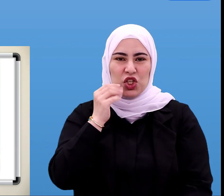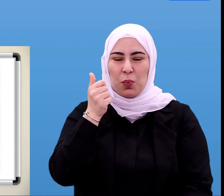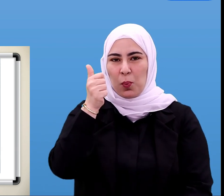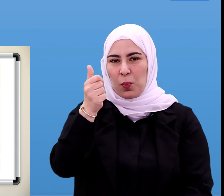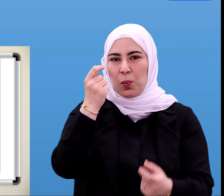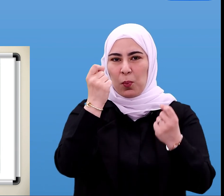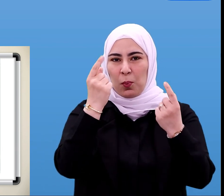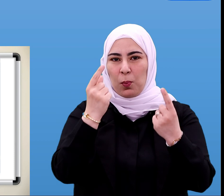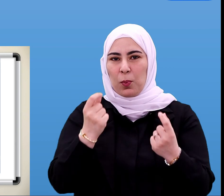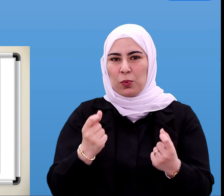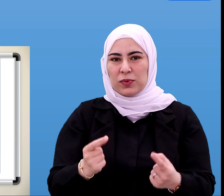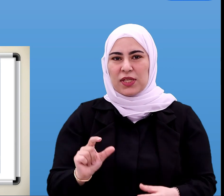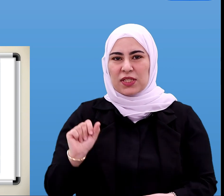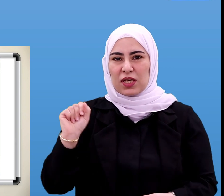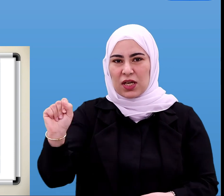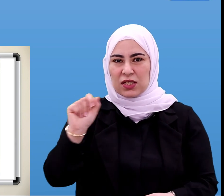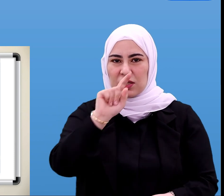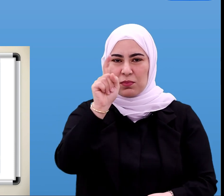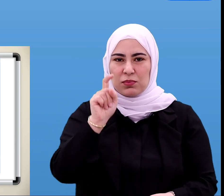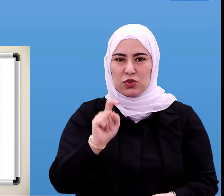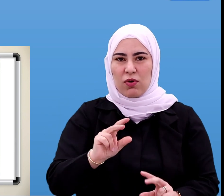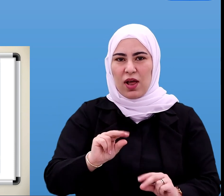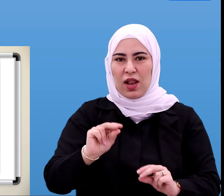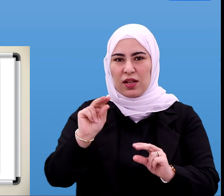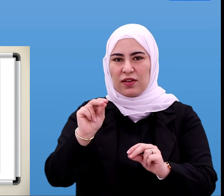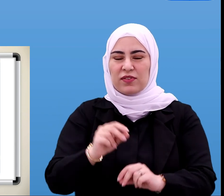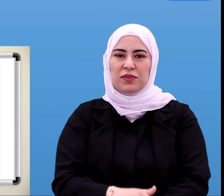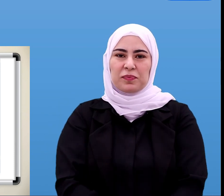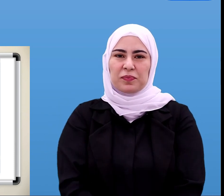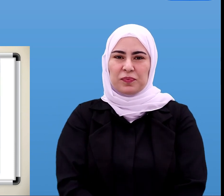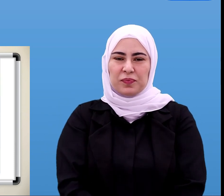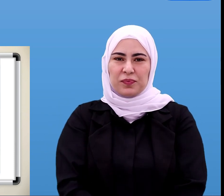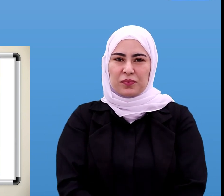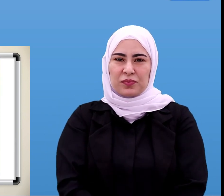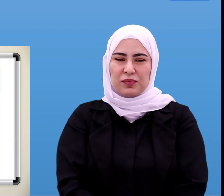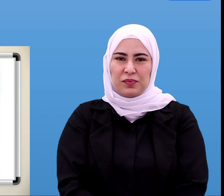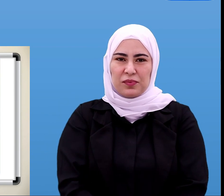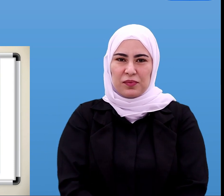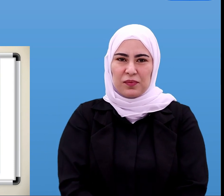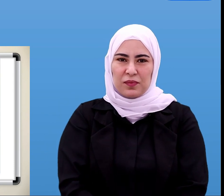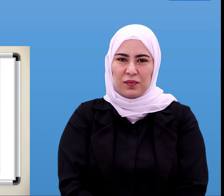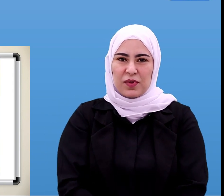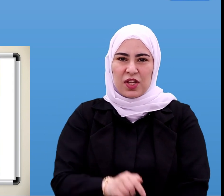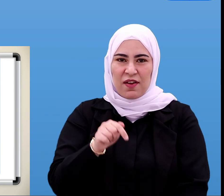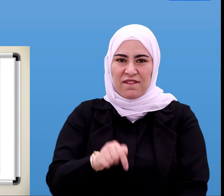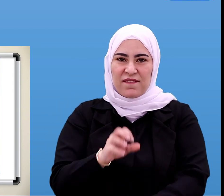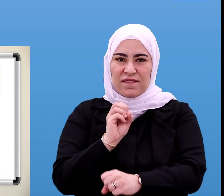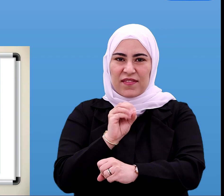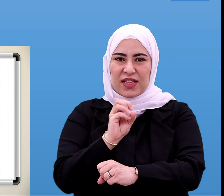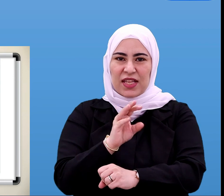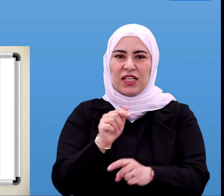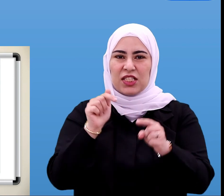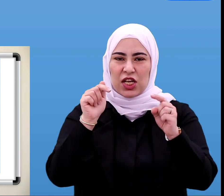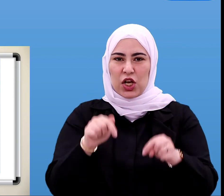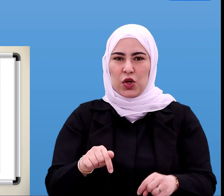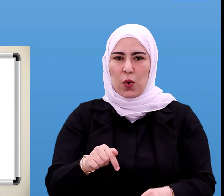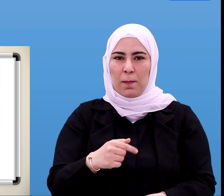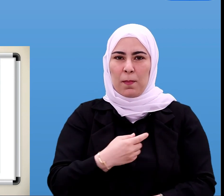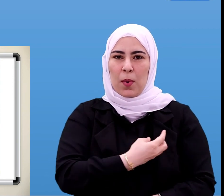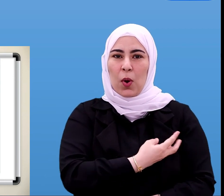you should invest in a navigator immediately. In this episode, we learned grammar and